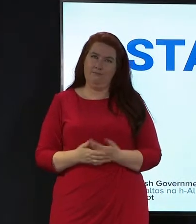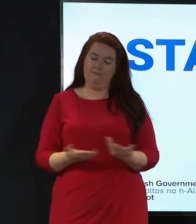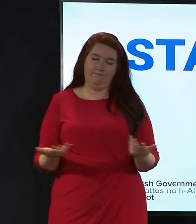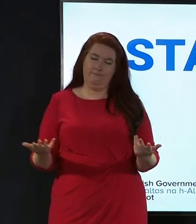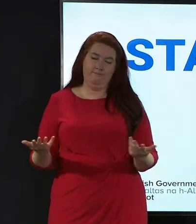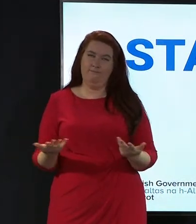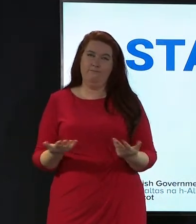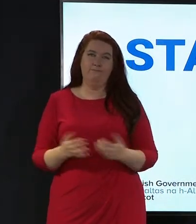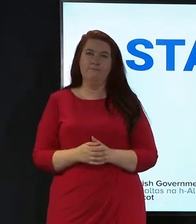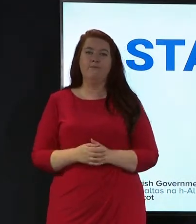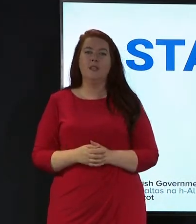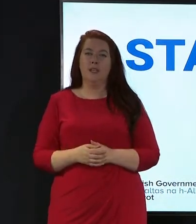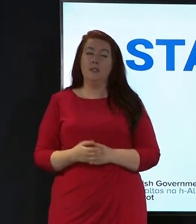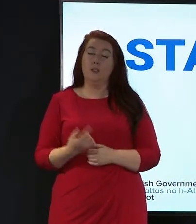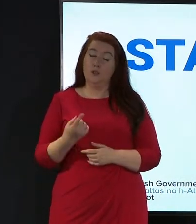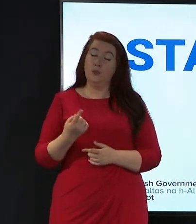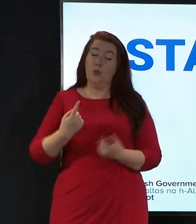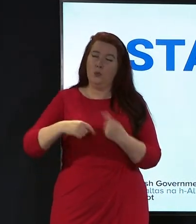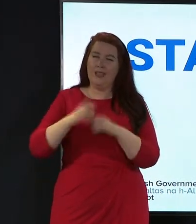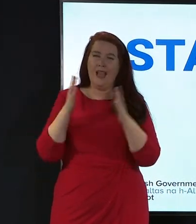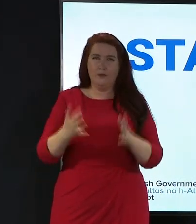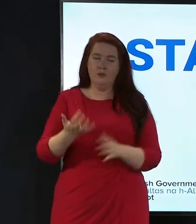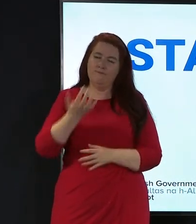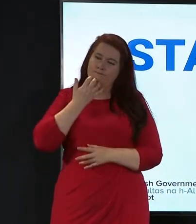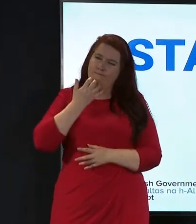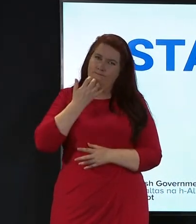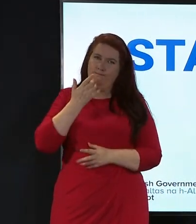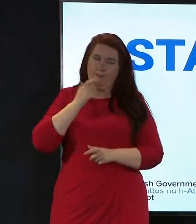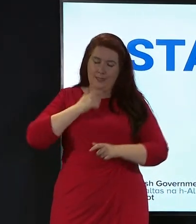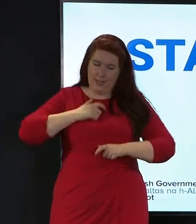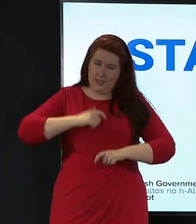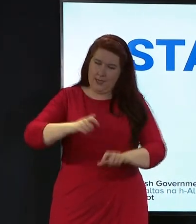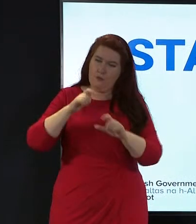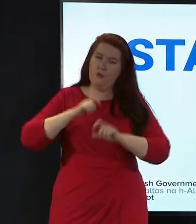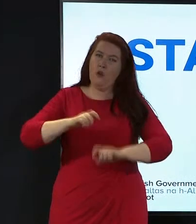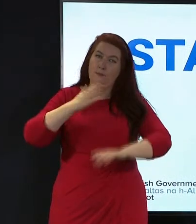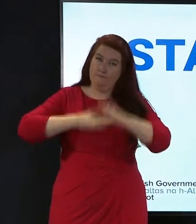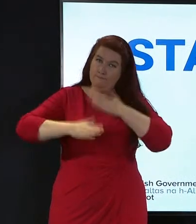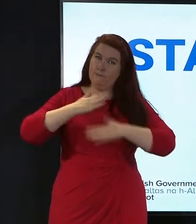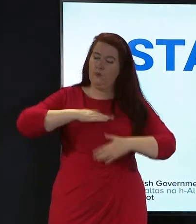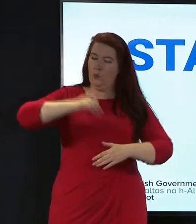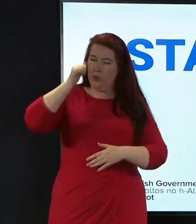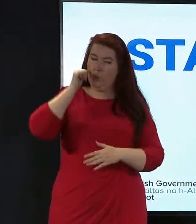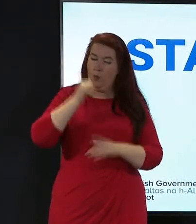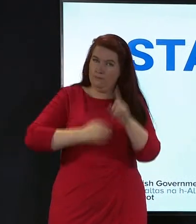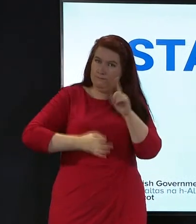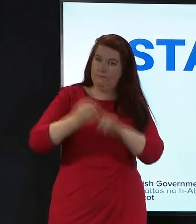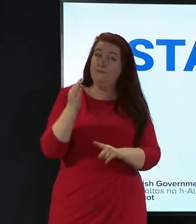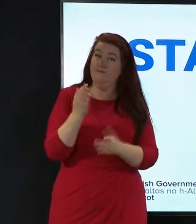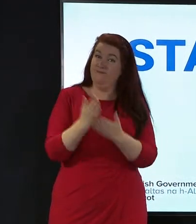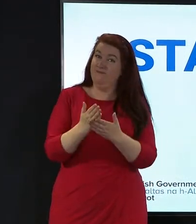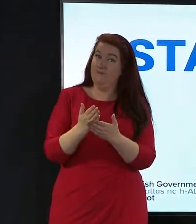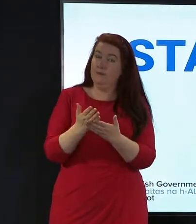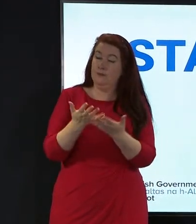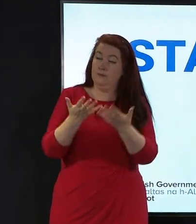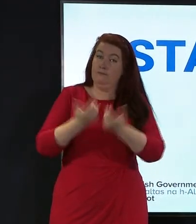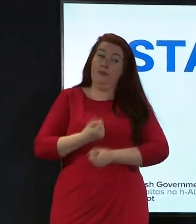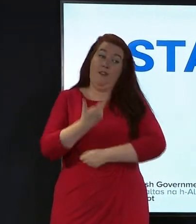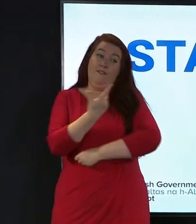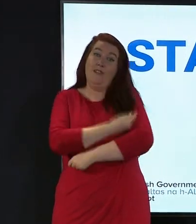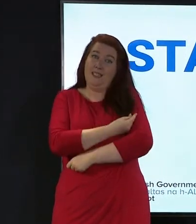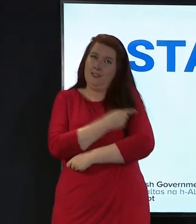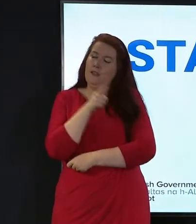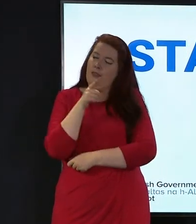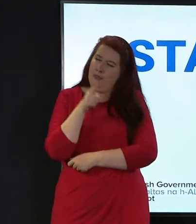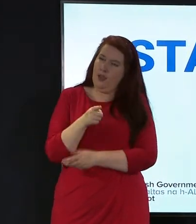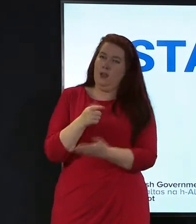So let's just keep doing everything that we know makes the difference, particularly getting vaccinated. And my levels of confidence